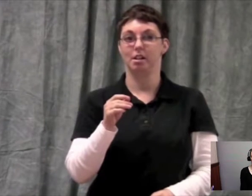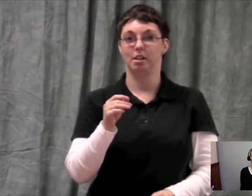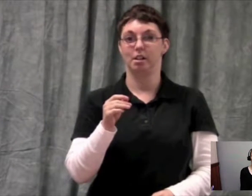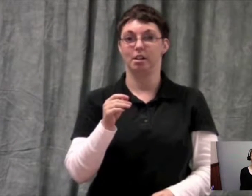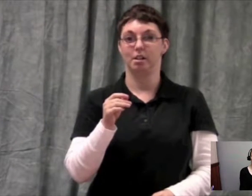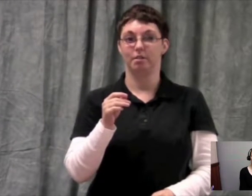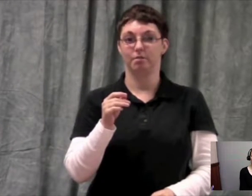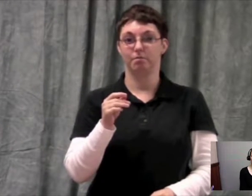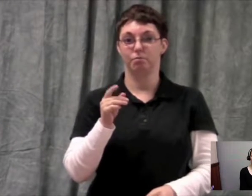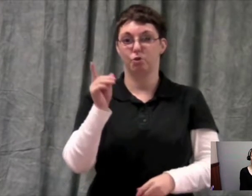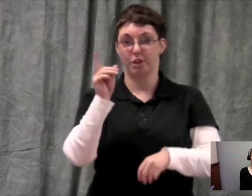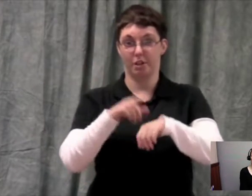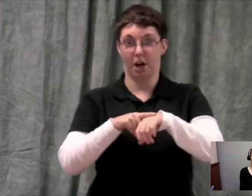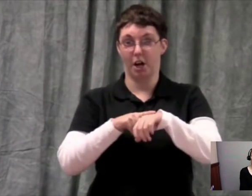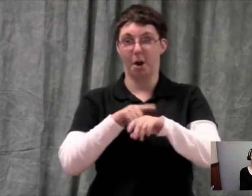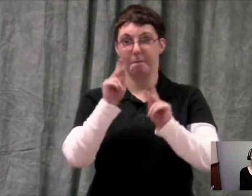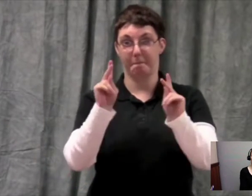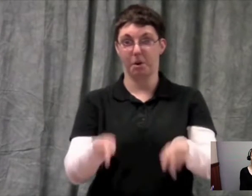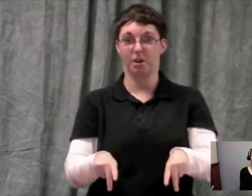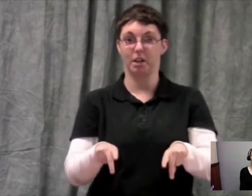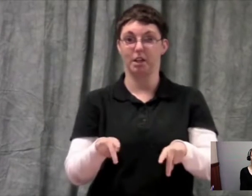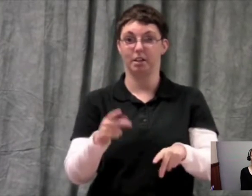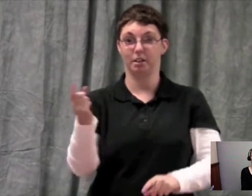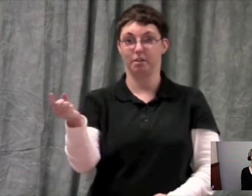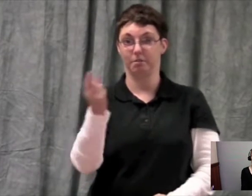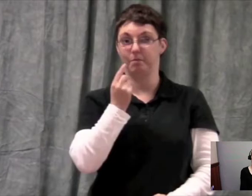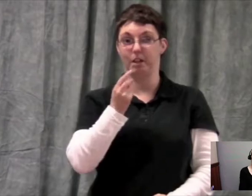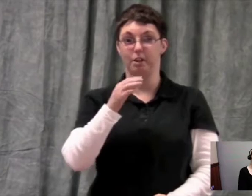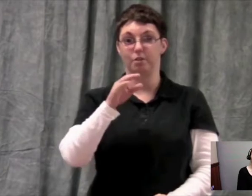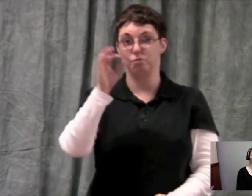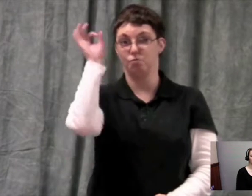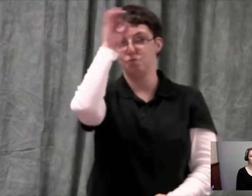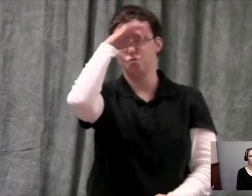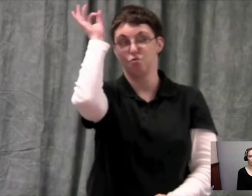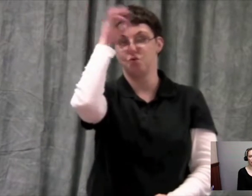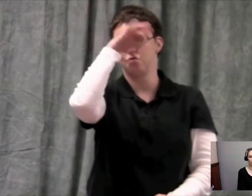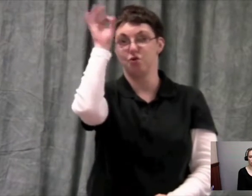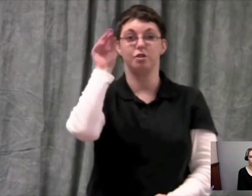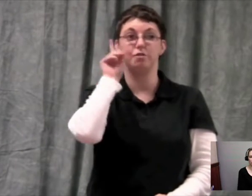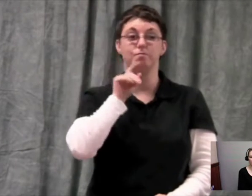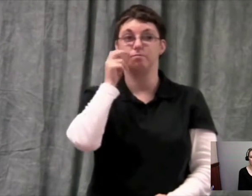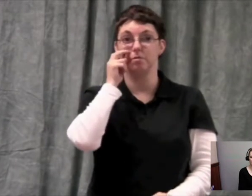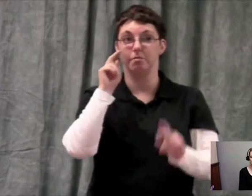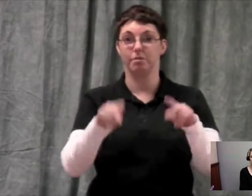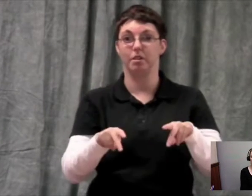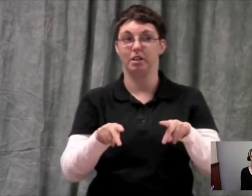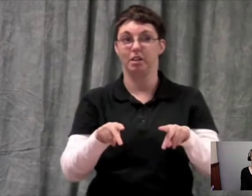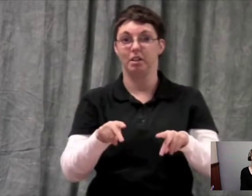Another time, a person that came up to me and didn't really know much about deafblind or deafblind people, and